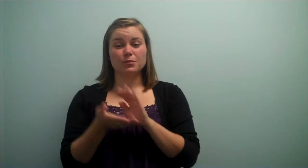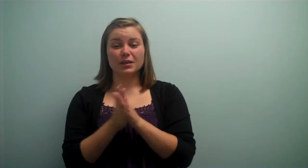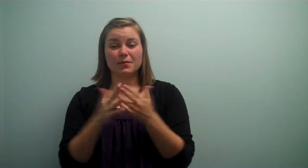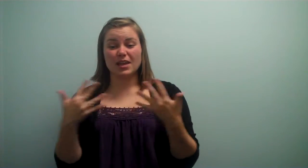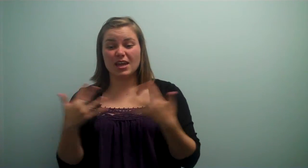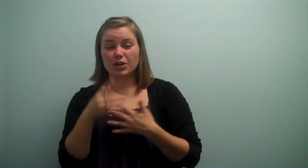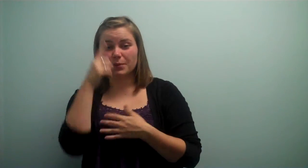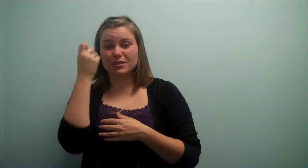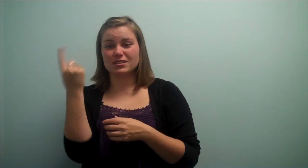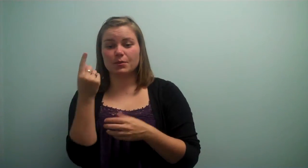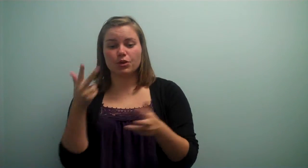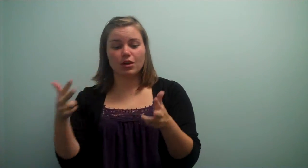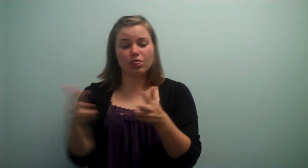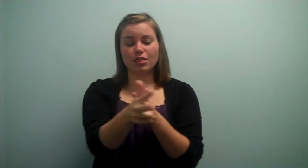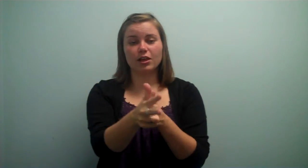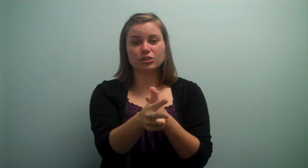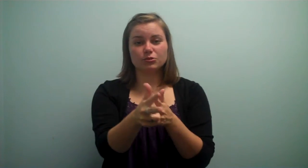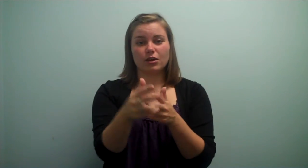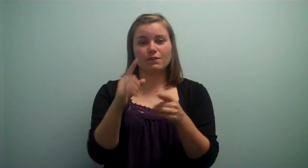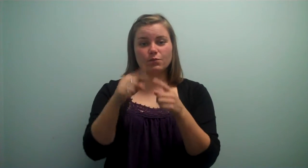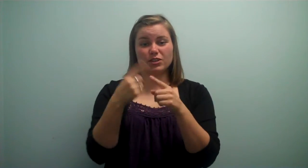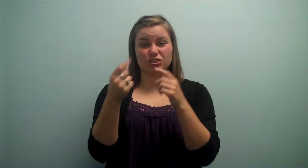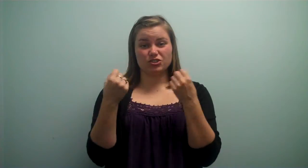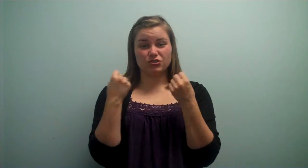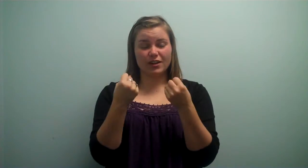someone cut you off when you're driving, the first thing that